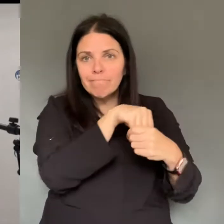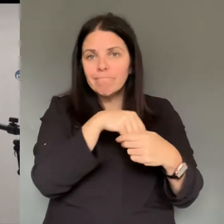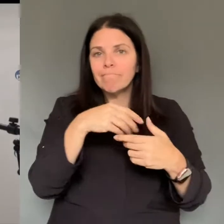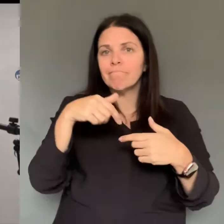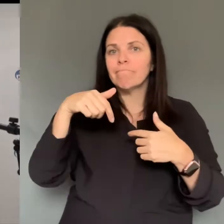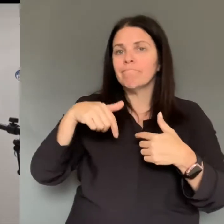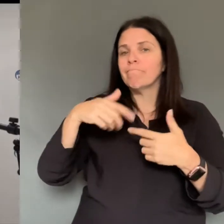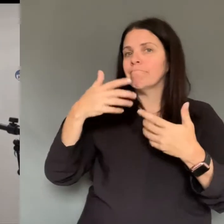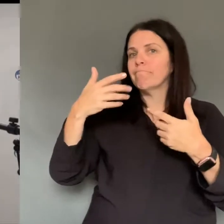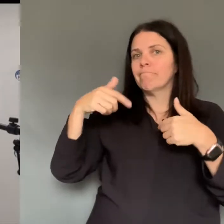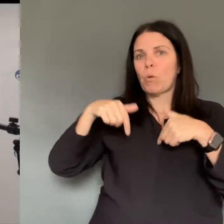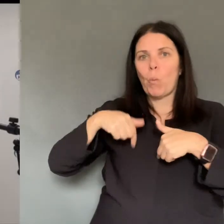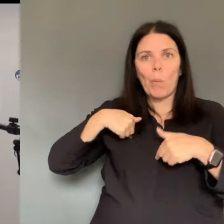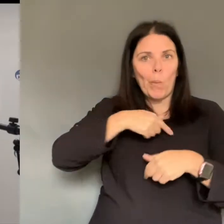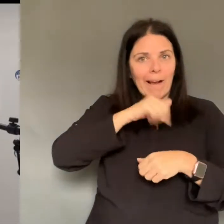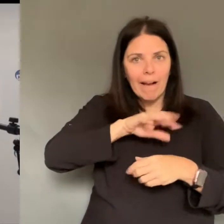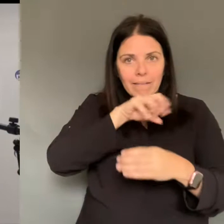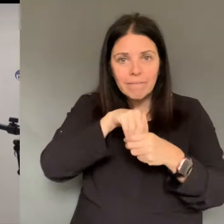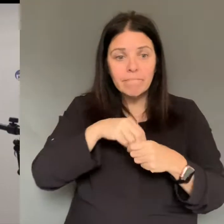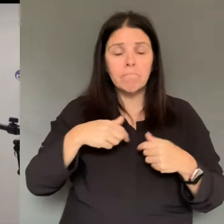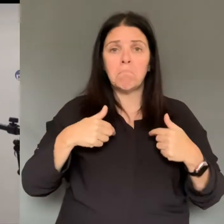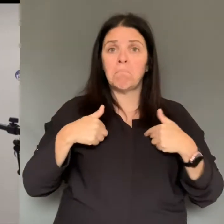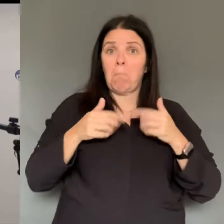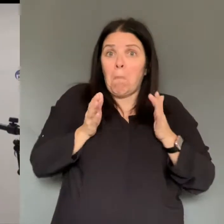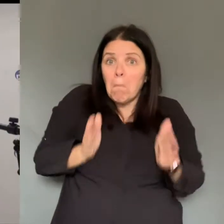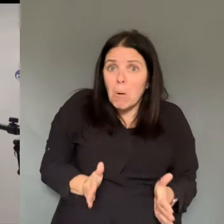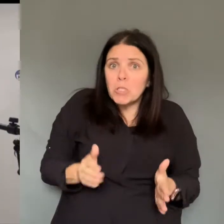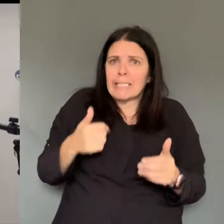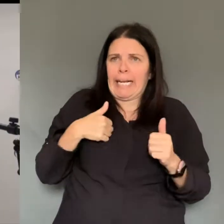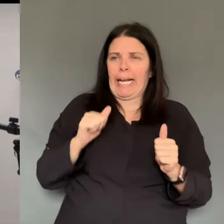I guess so. How would I go ahead?